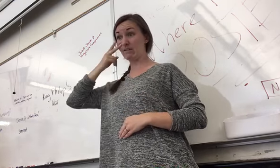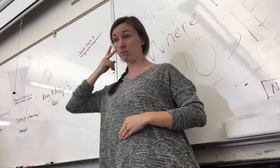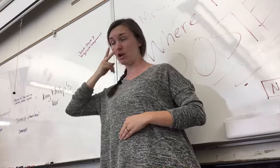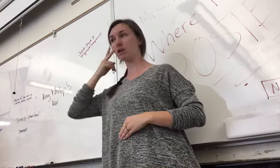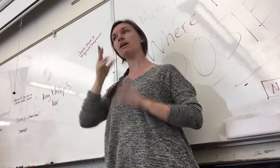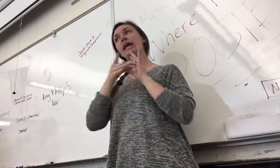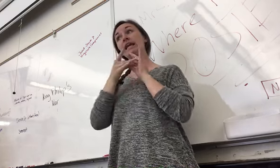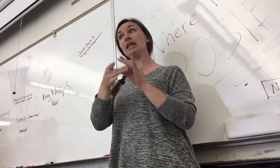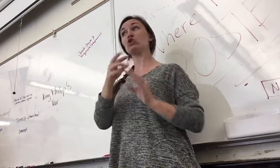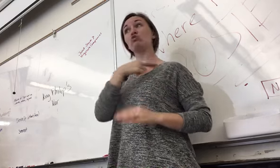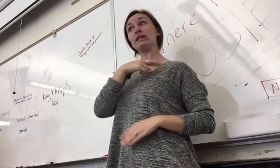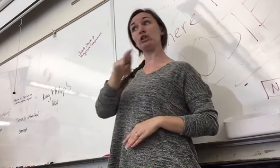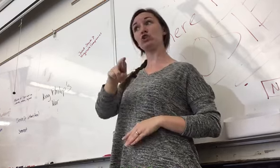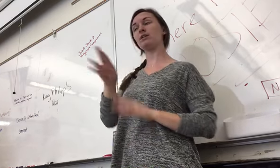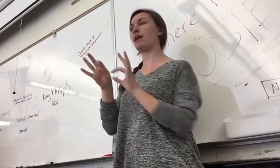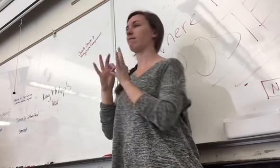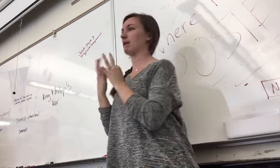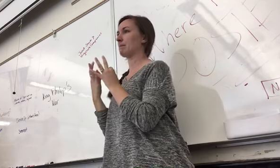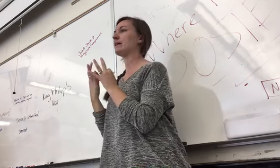religion and also families.